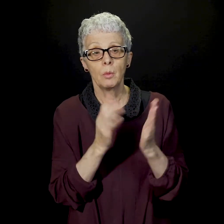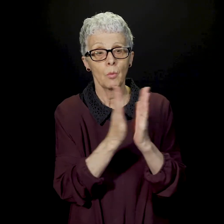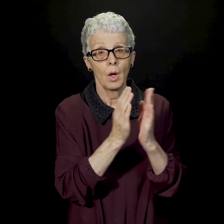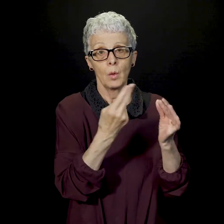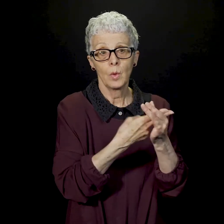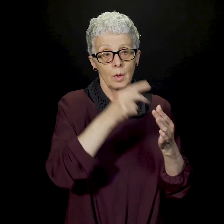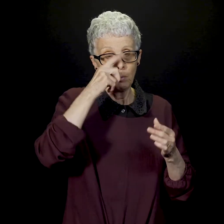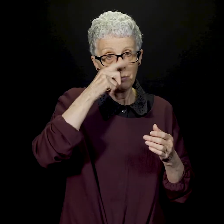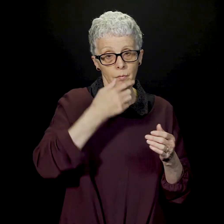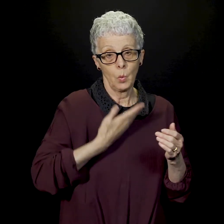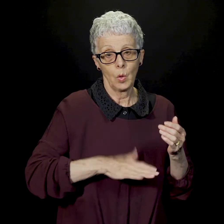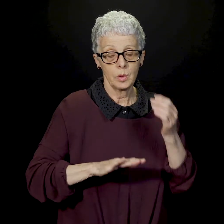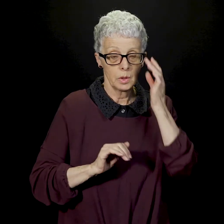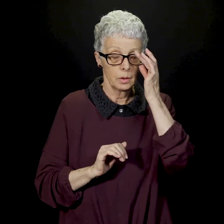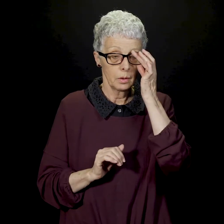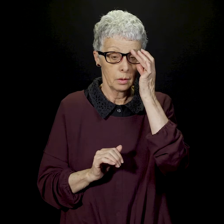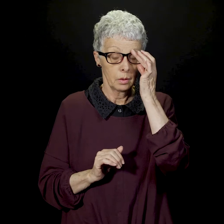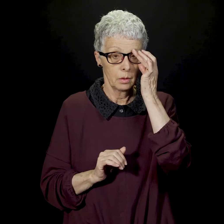if you would like, but